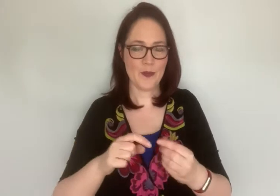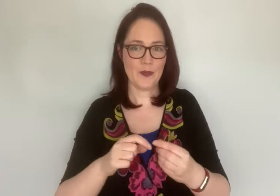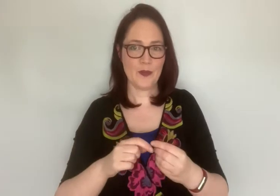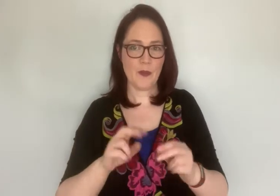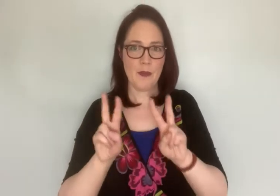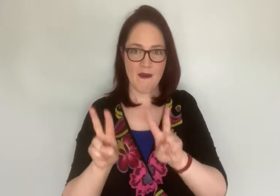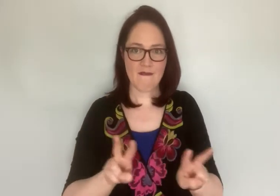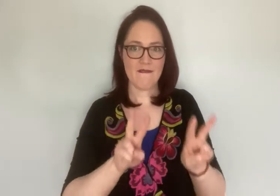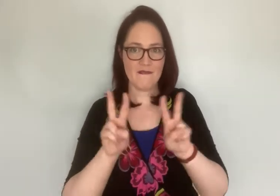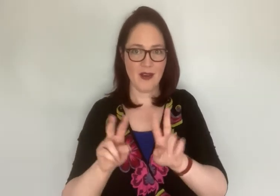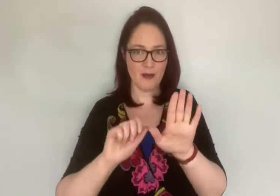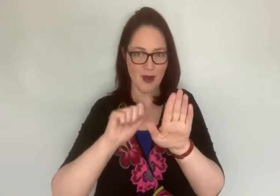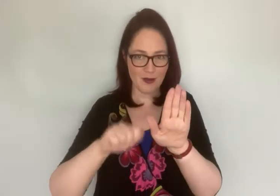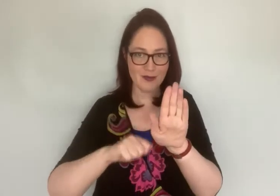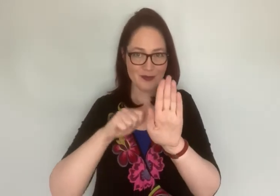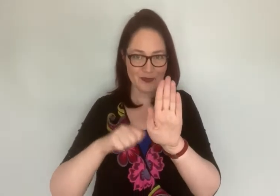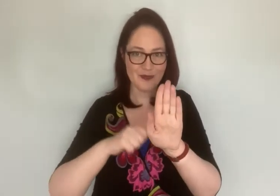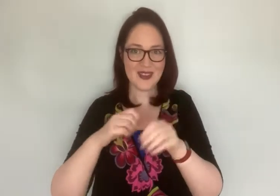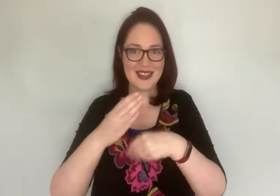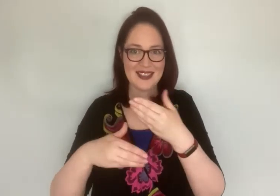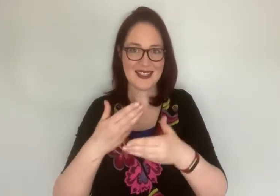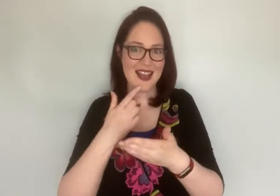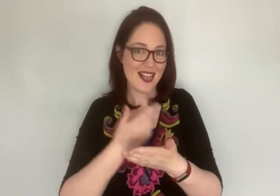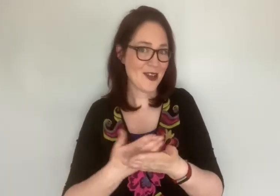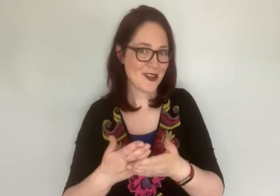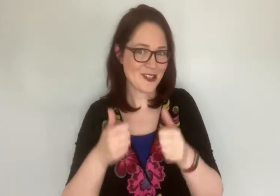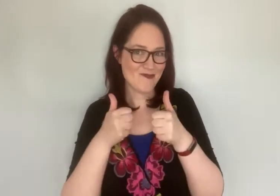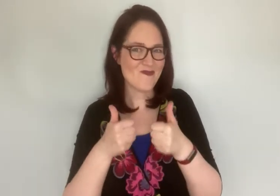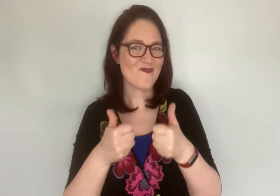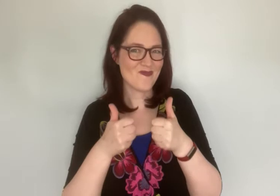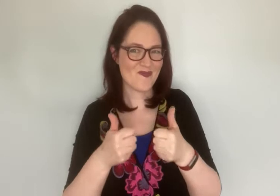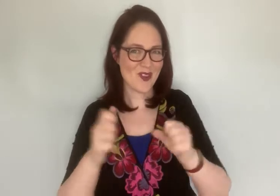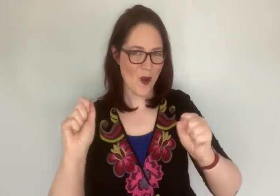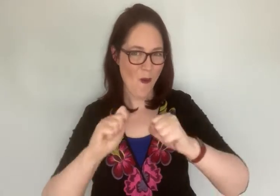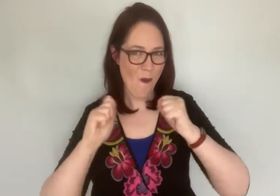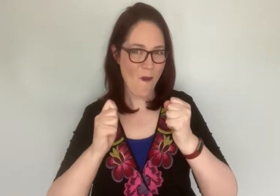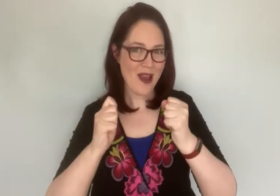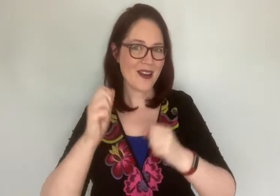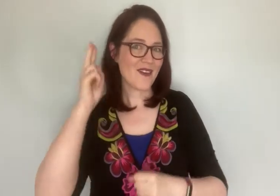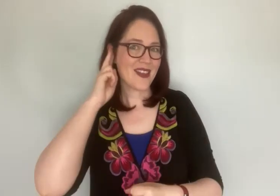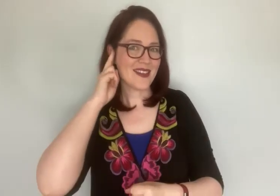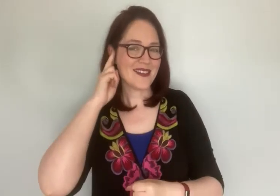time I'm down, I'll be doing little bits of filming with them for social media and things. So That's really good. It's a win for the deaf